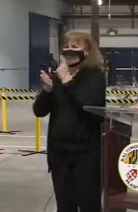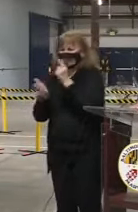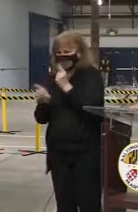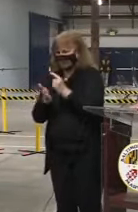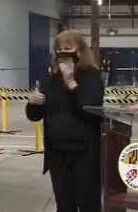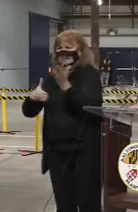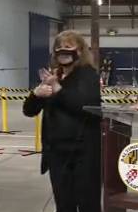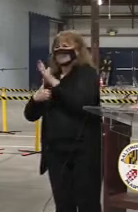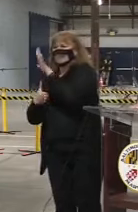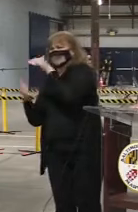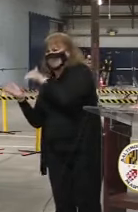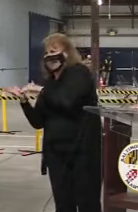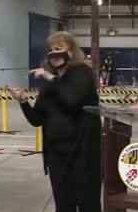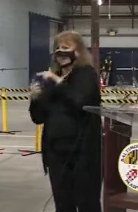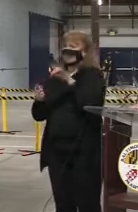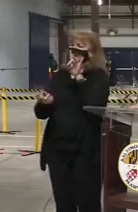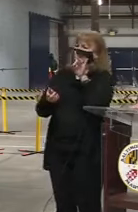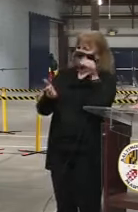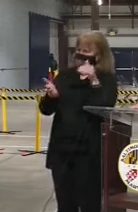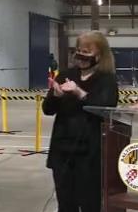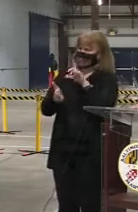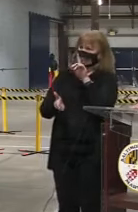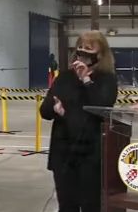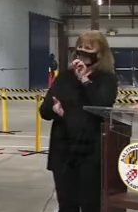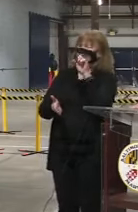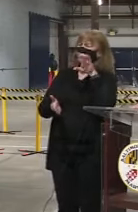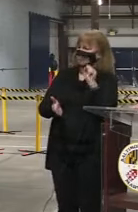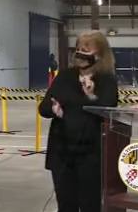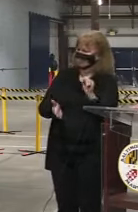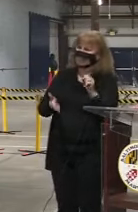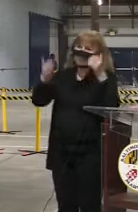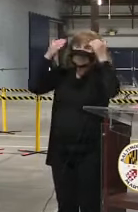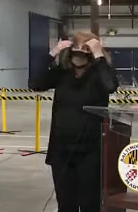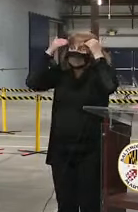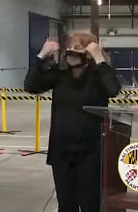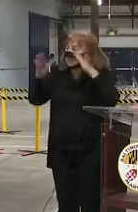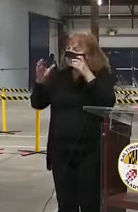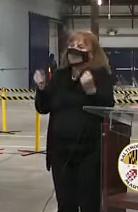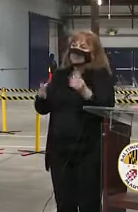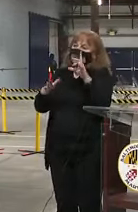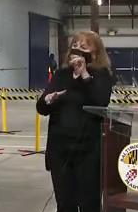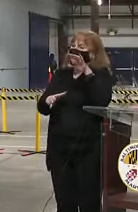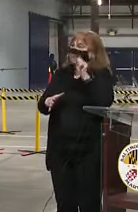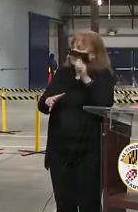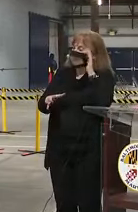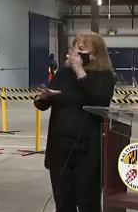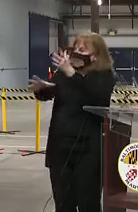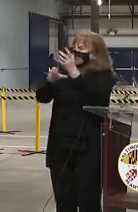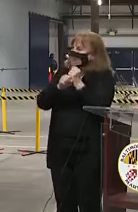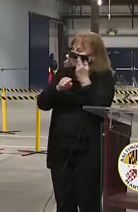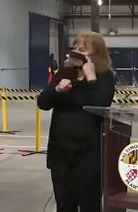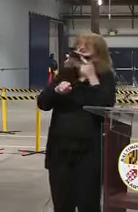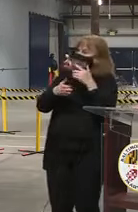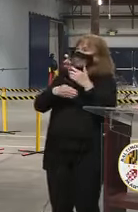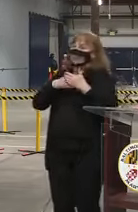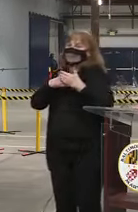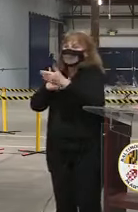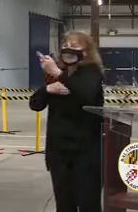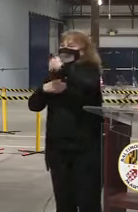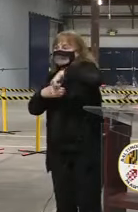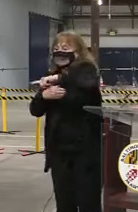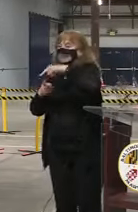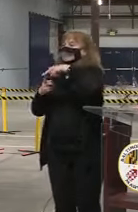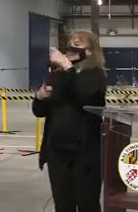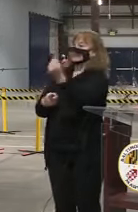between 5,000 and 8,000 doses, and we don't know how many doses we will receive for the upcoming week